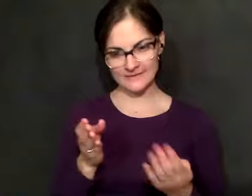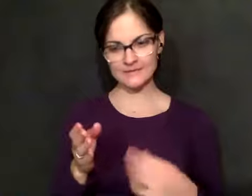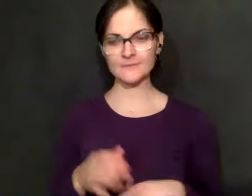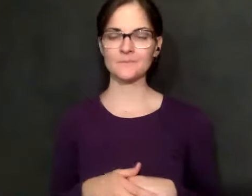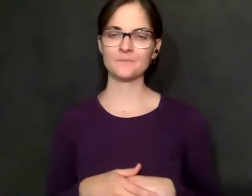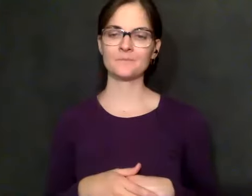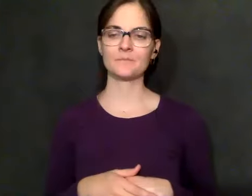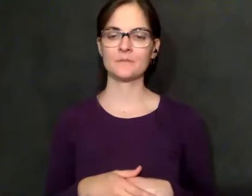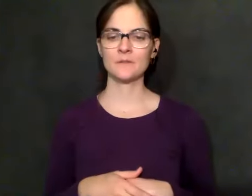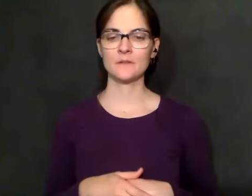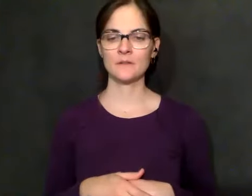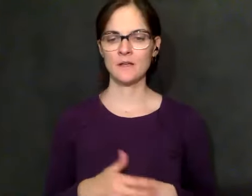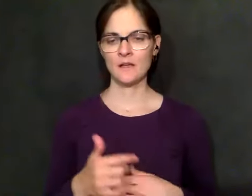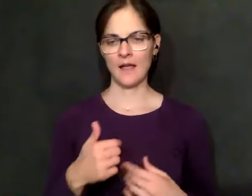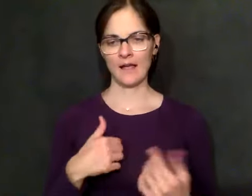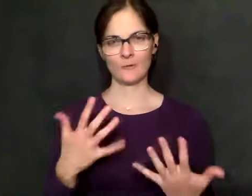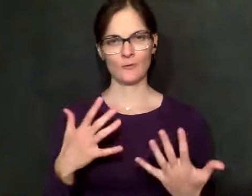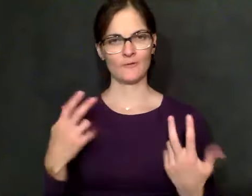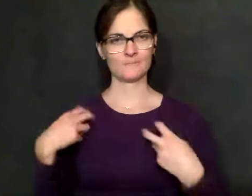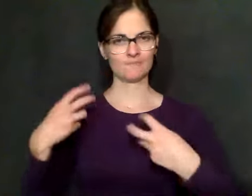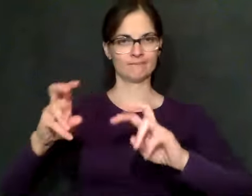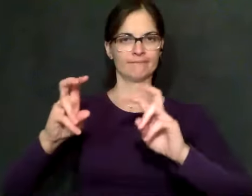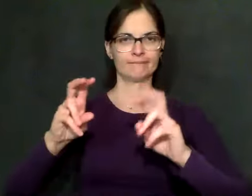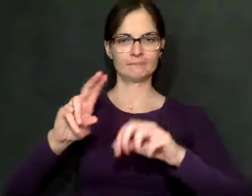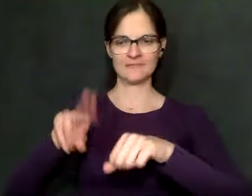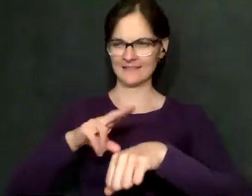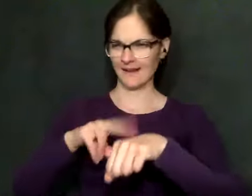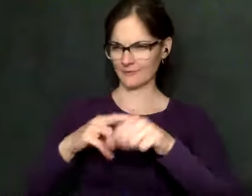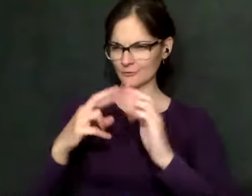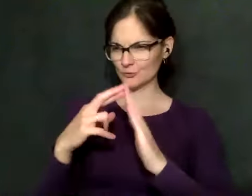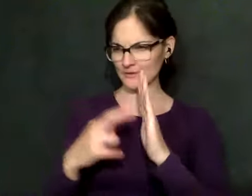still are attached to our National Literature Committee, I think, and